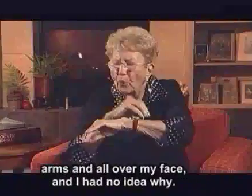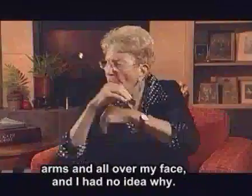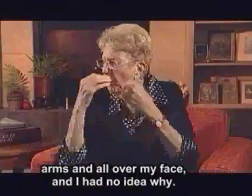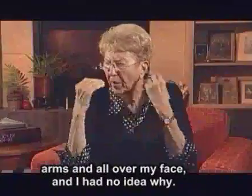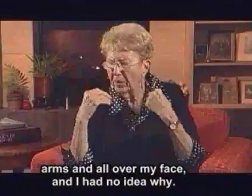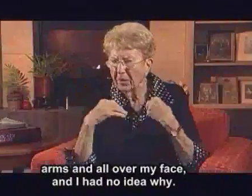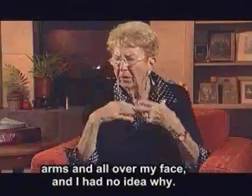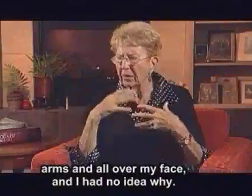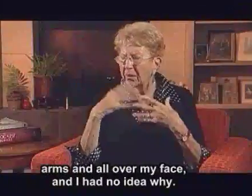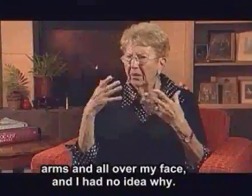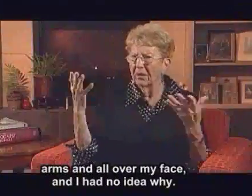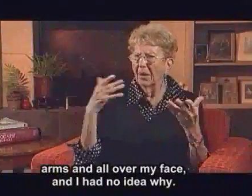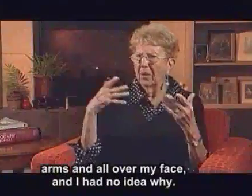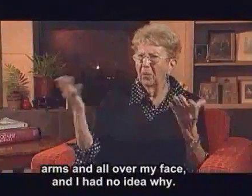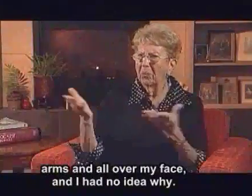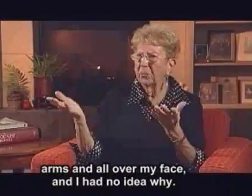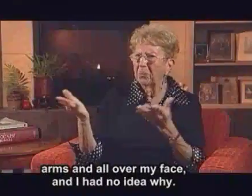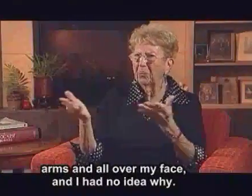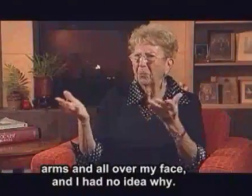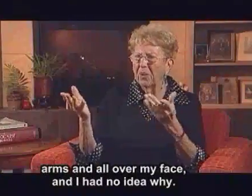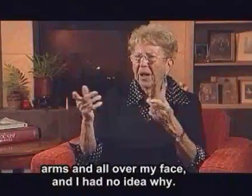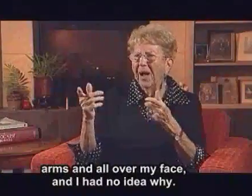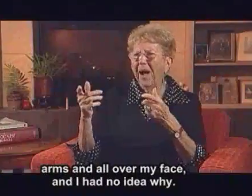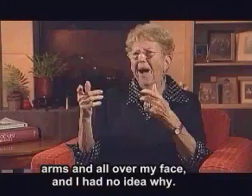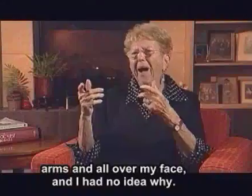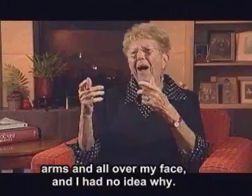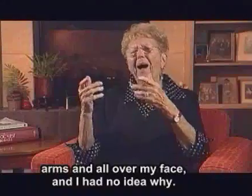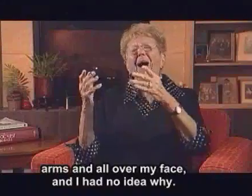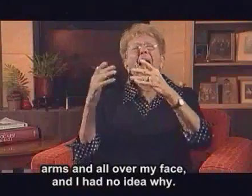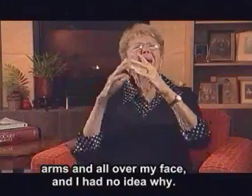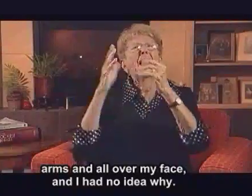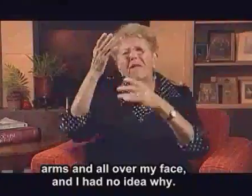my arms and all over my face, and I had no idea why.